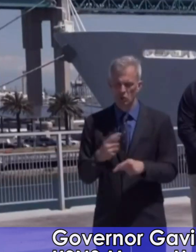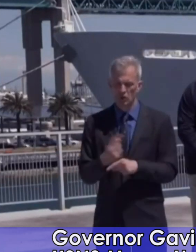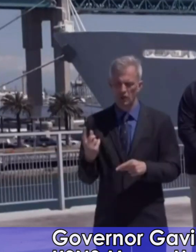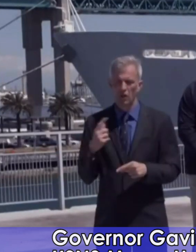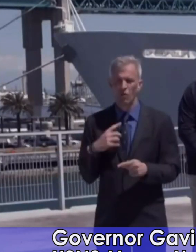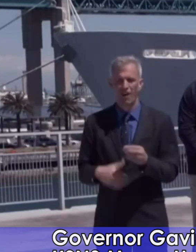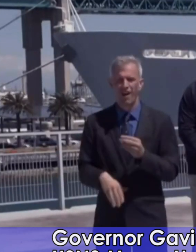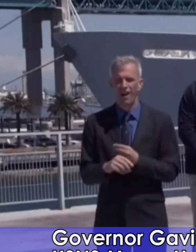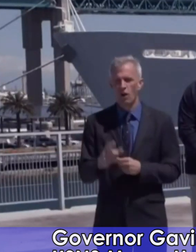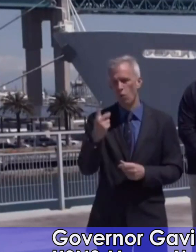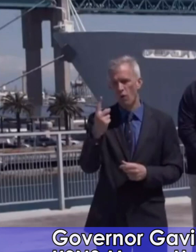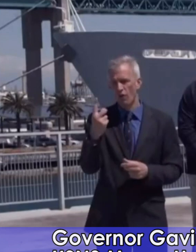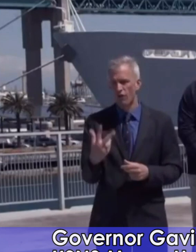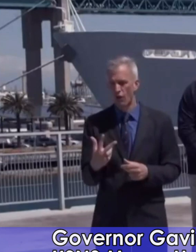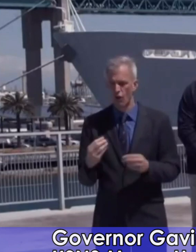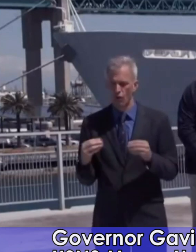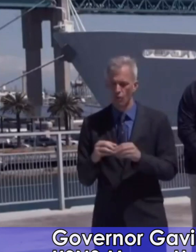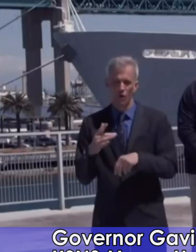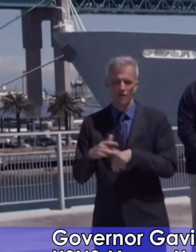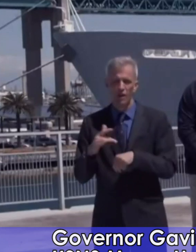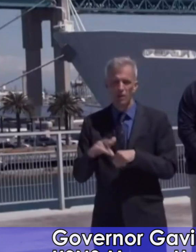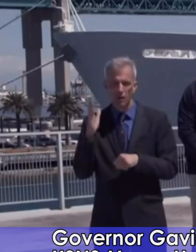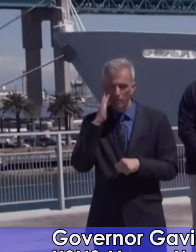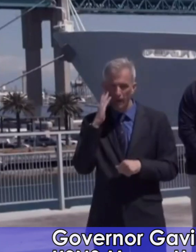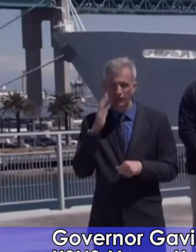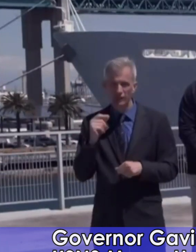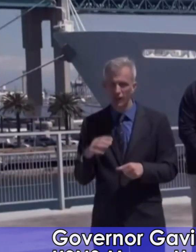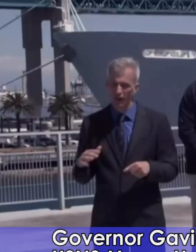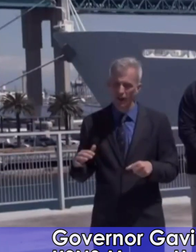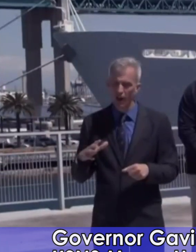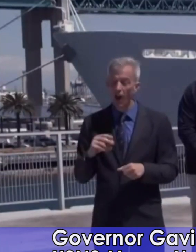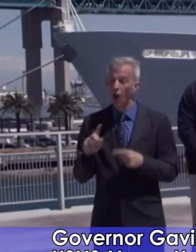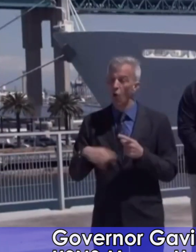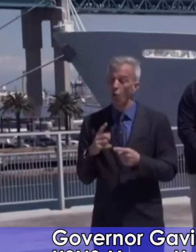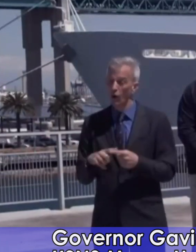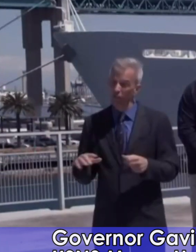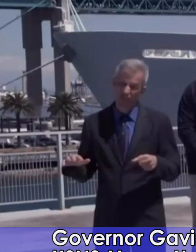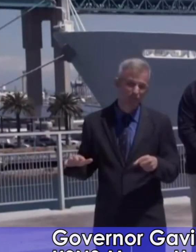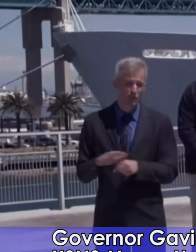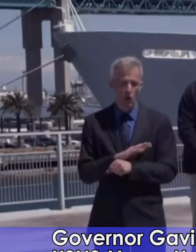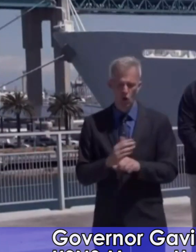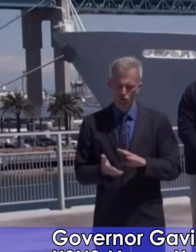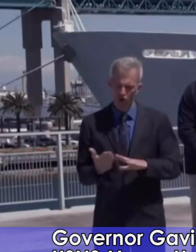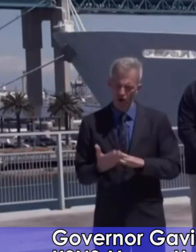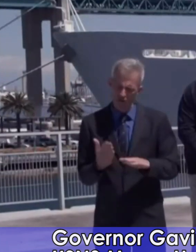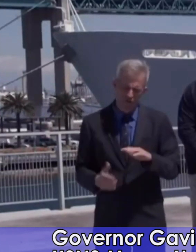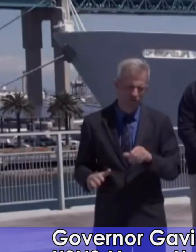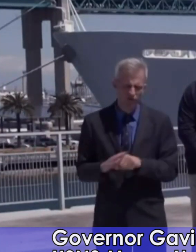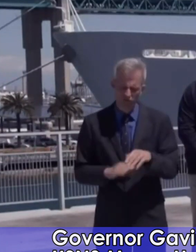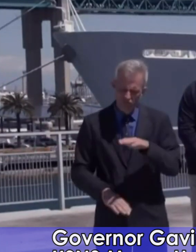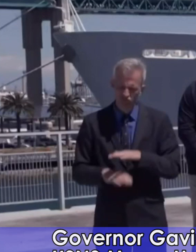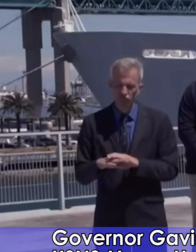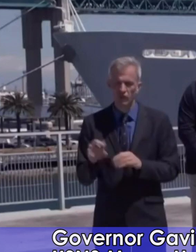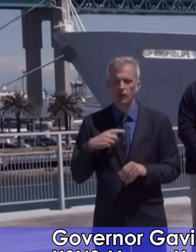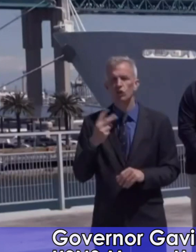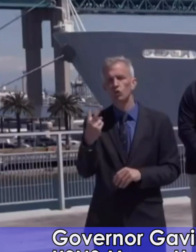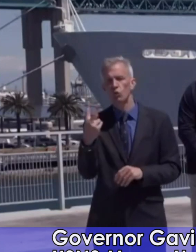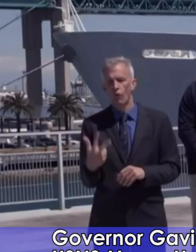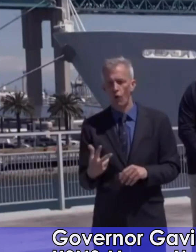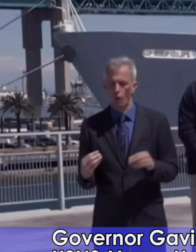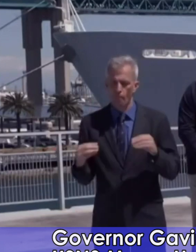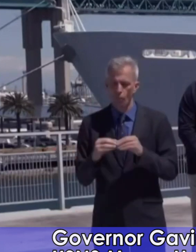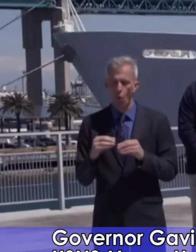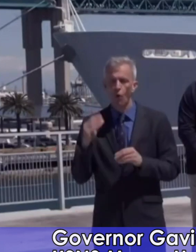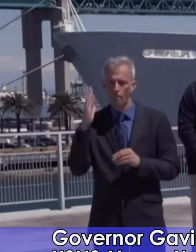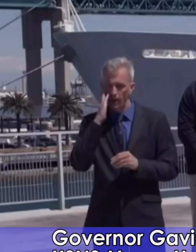a third more available beds, and at full capacity, 2/3 more beds to the fight here in Los Angeles. You